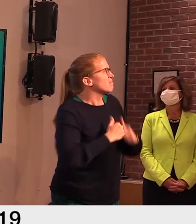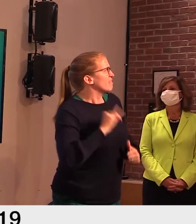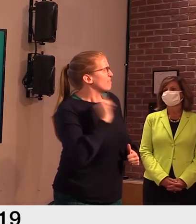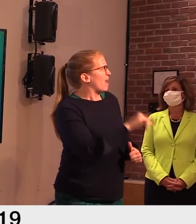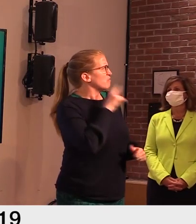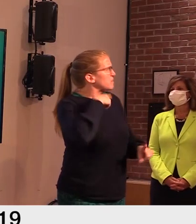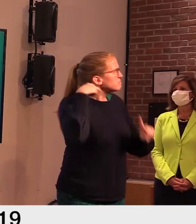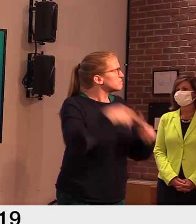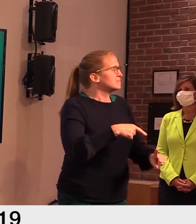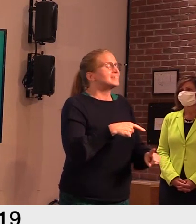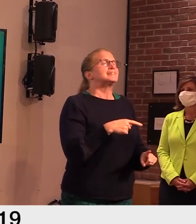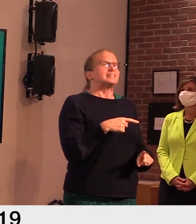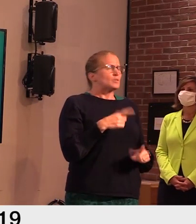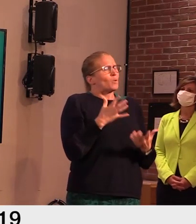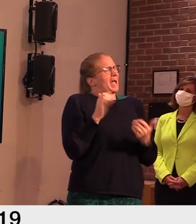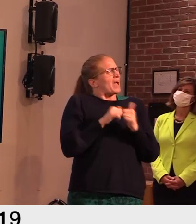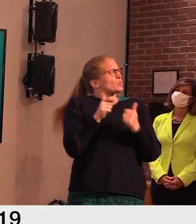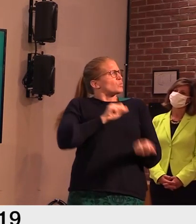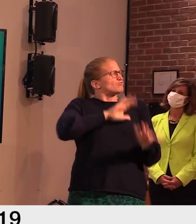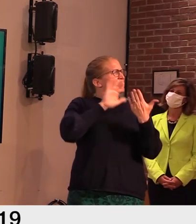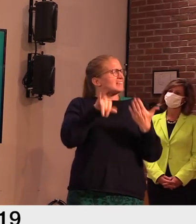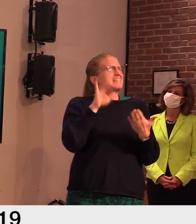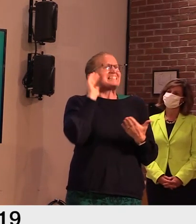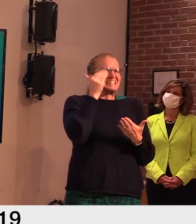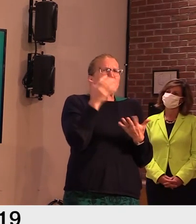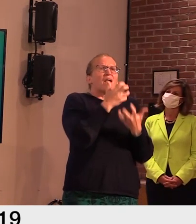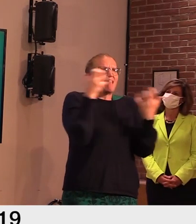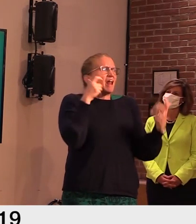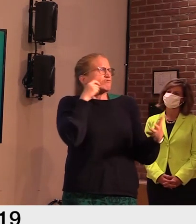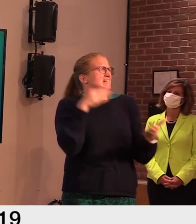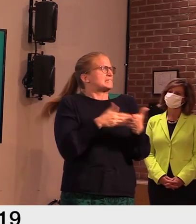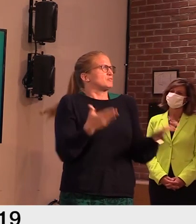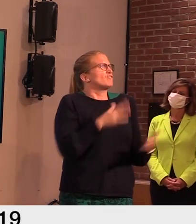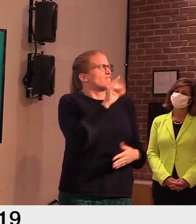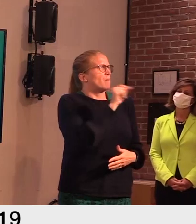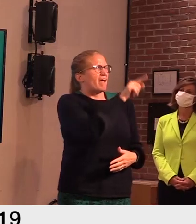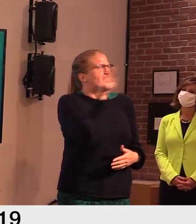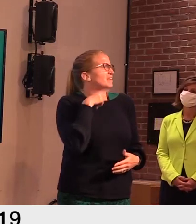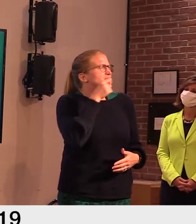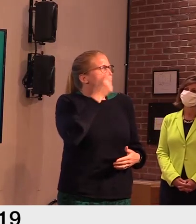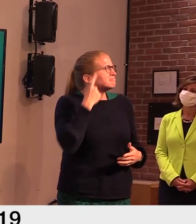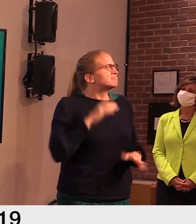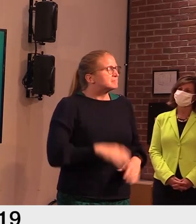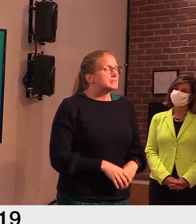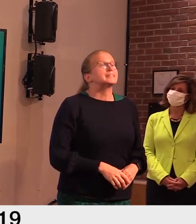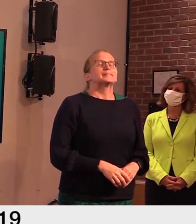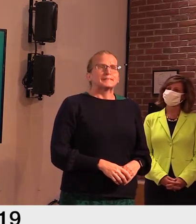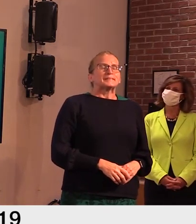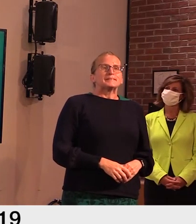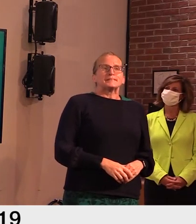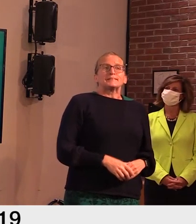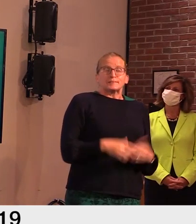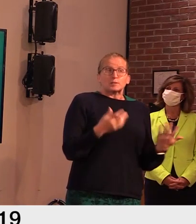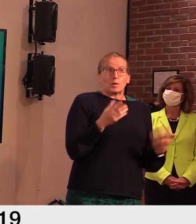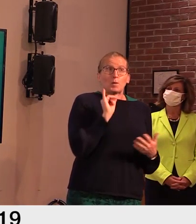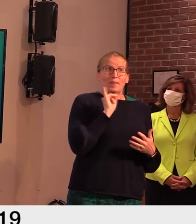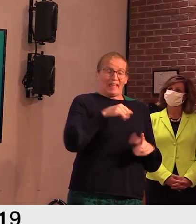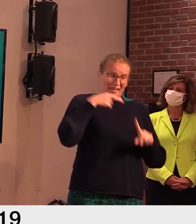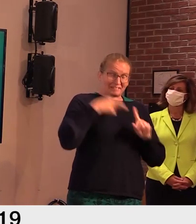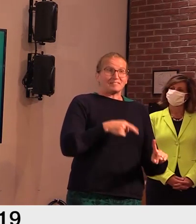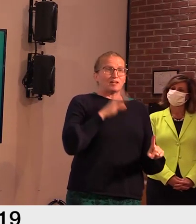is brought up in Vermont, it's immediately shouted down as all lives matter. And so I guess, how do you address